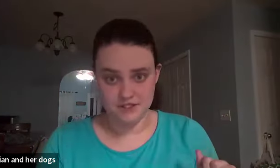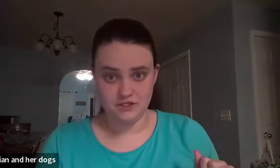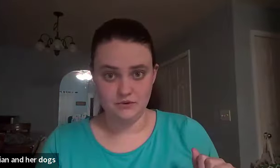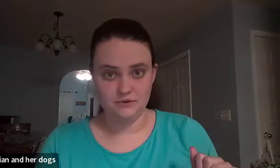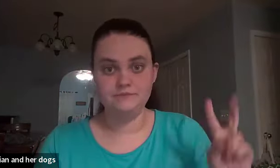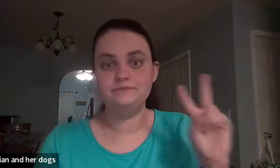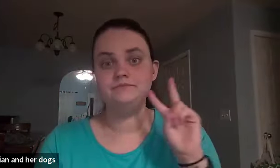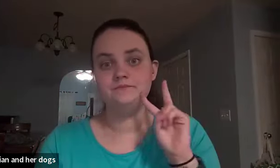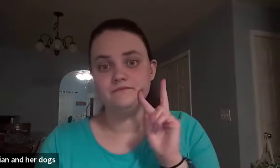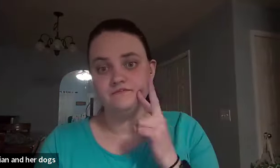vegetable.